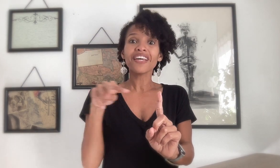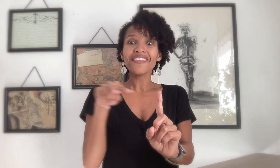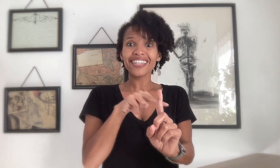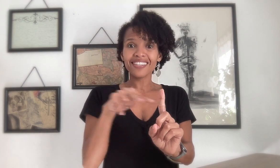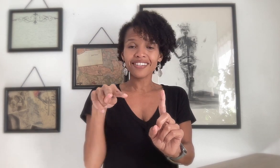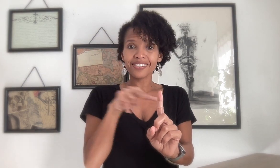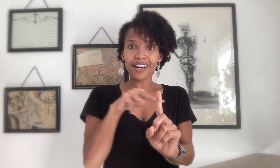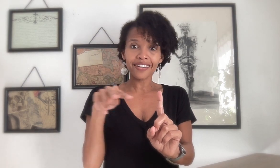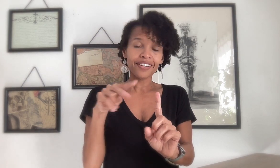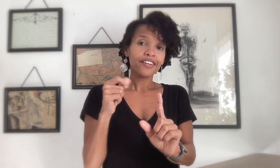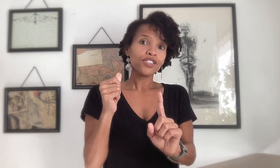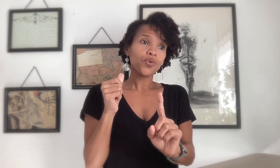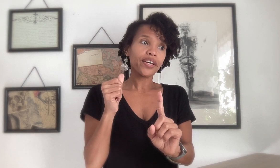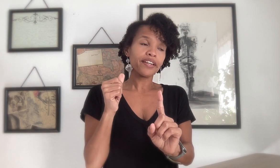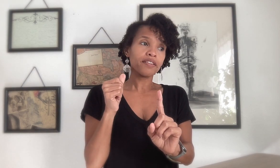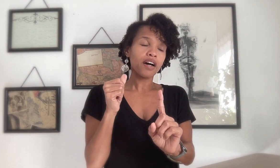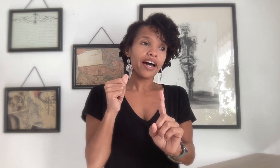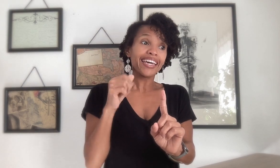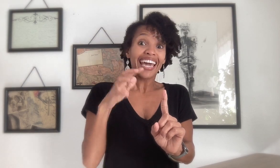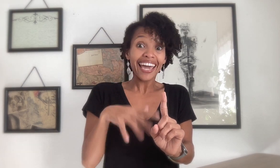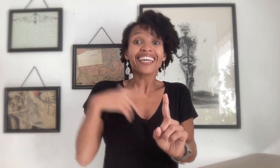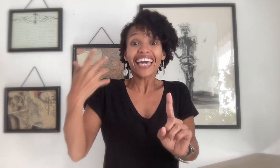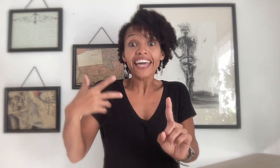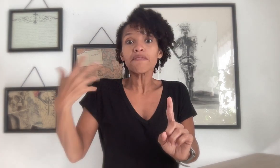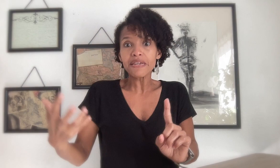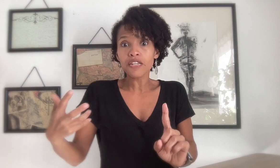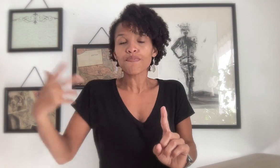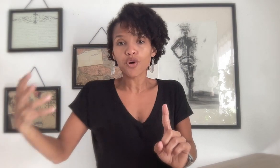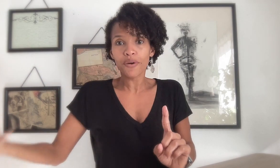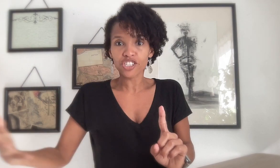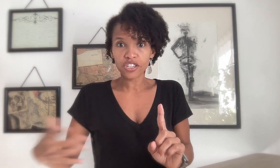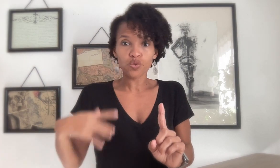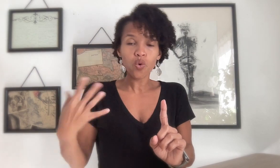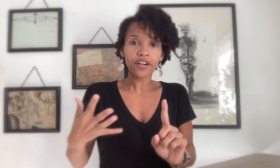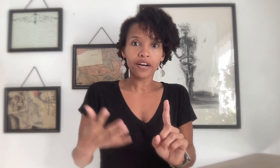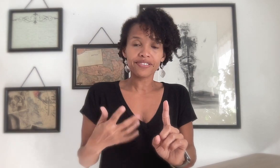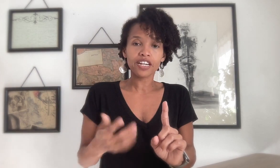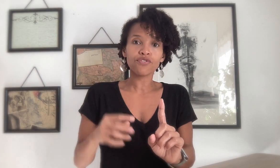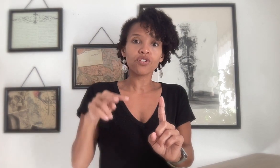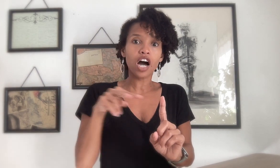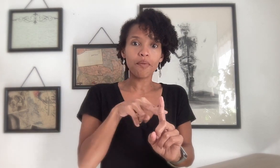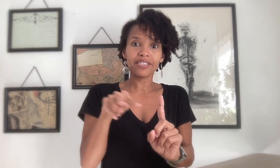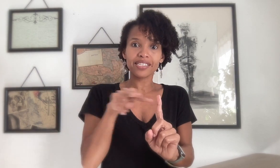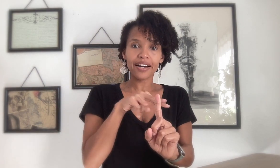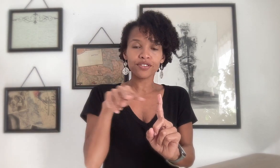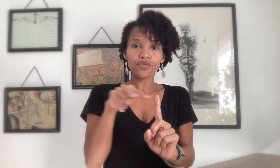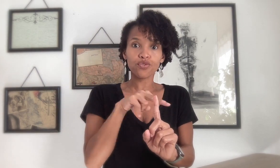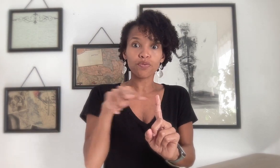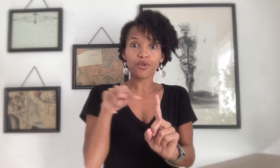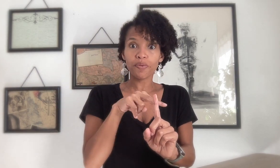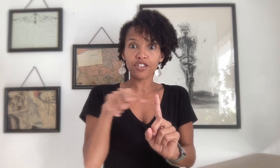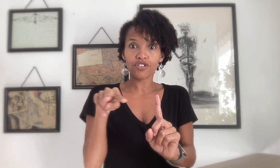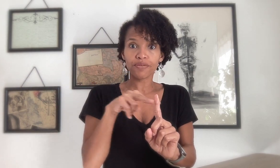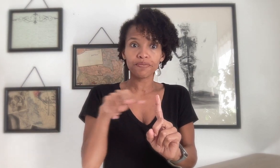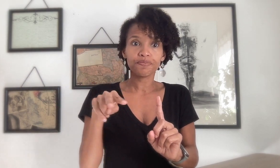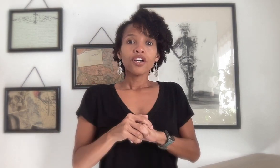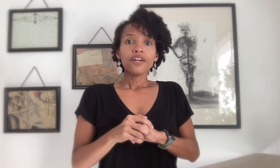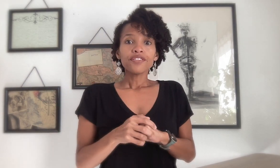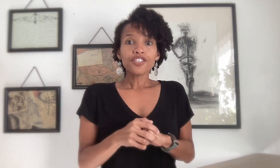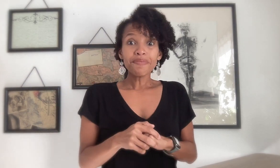that's this sign. So it can mean probation. It's one of several common signs for probation. To mean